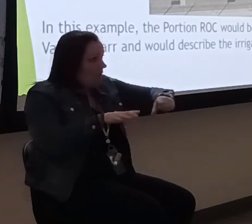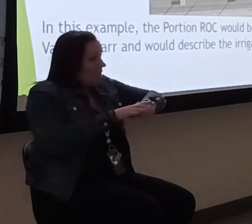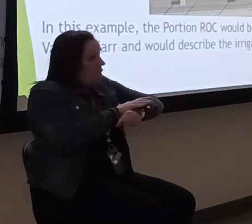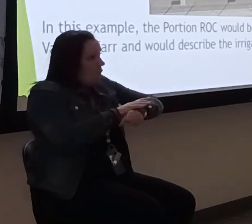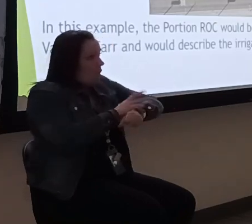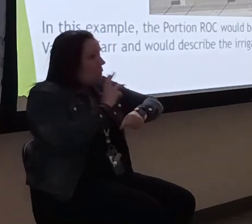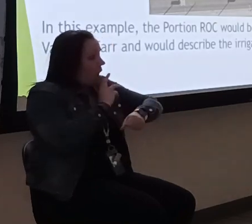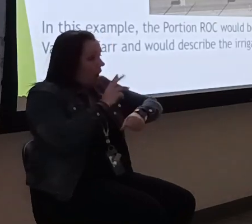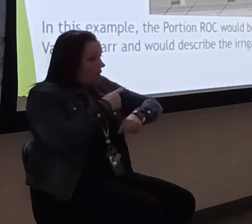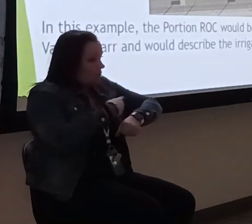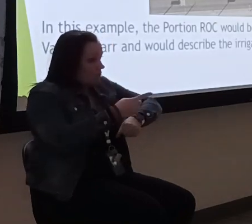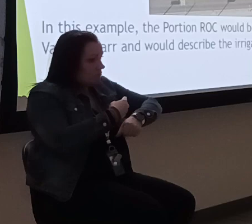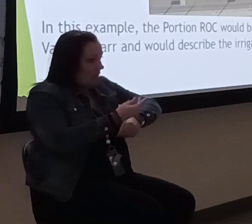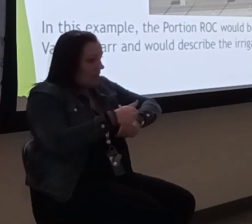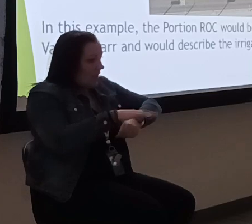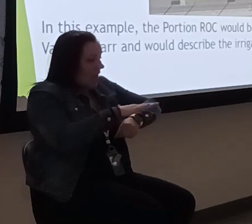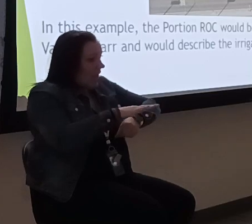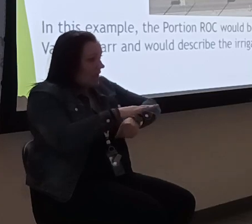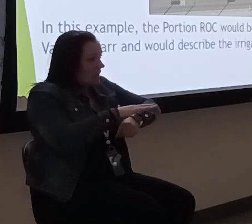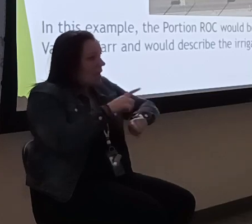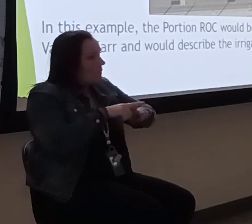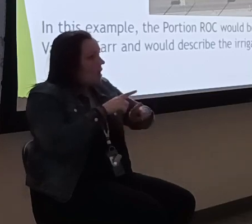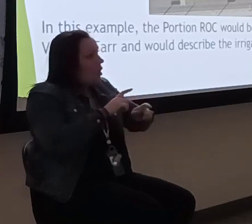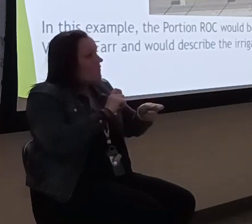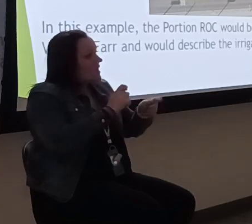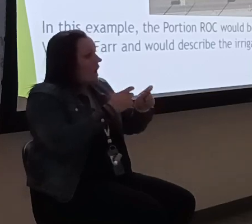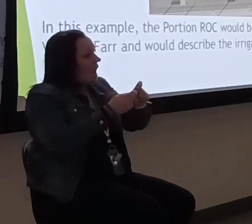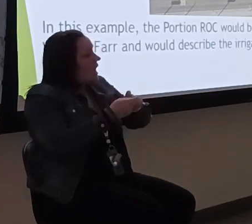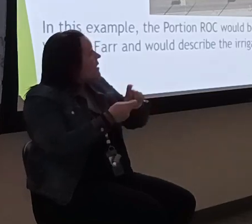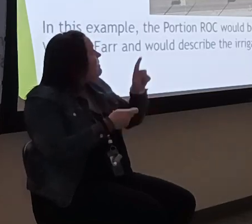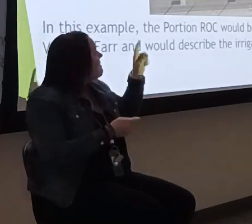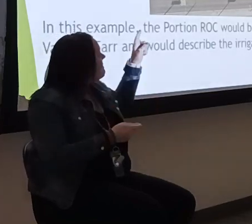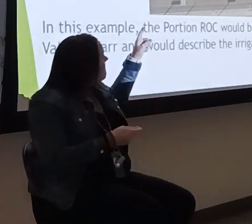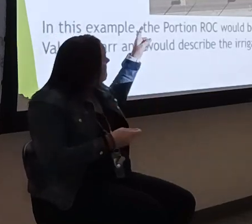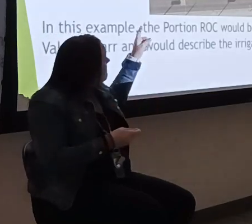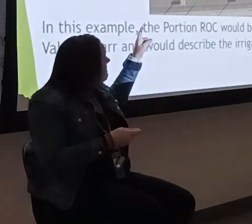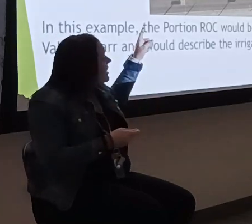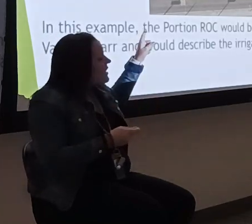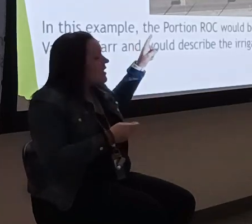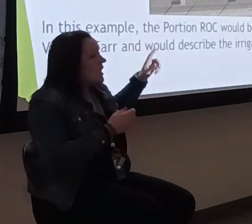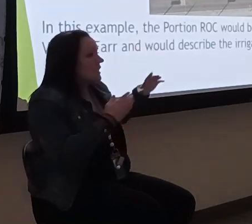water from forfeiture through non-use.